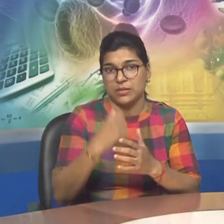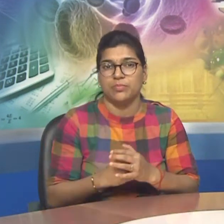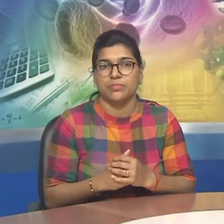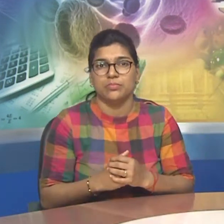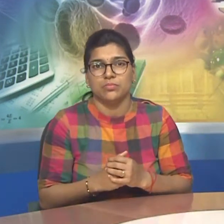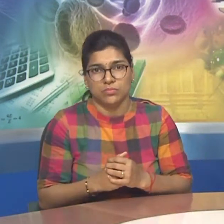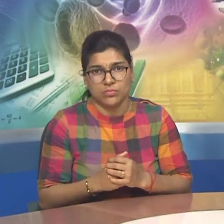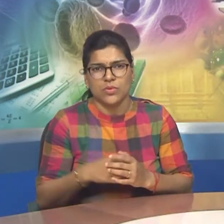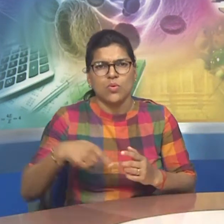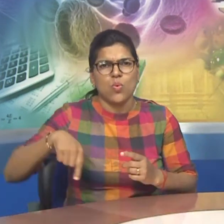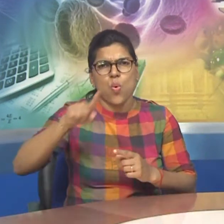Point 1.